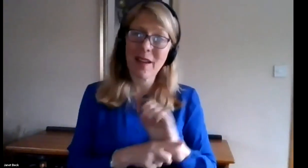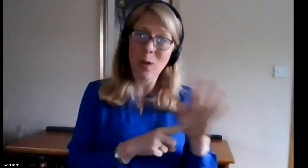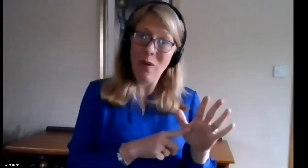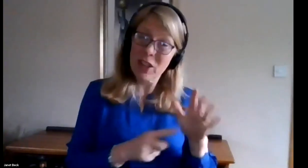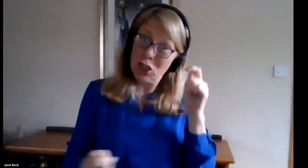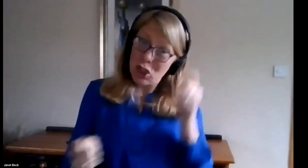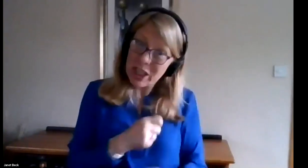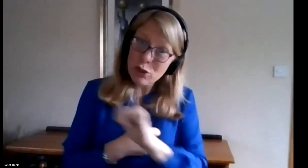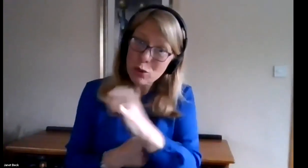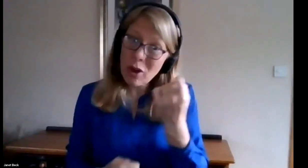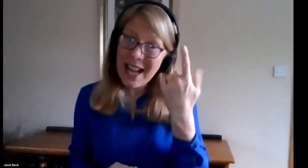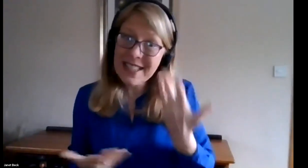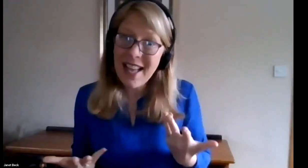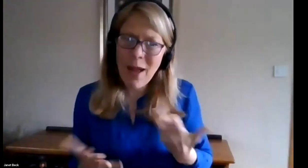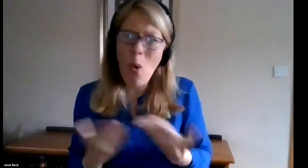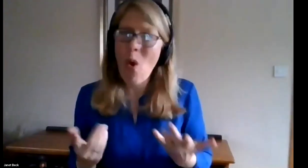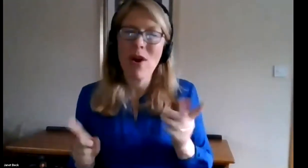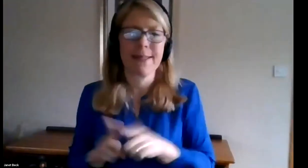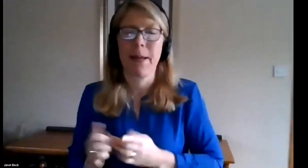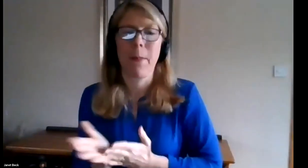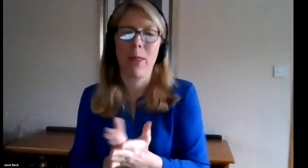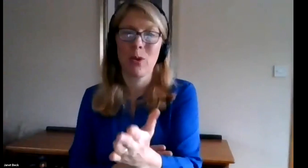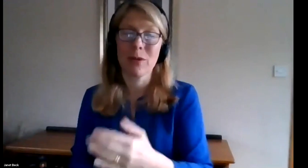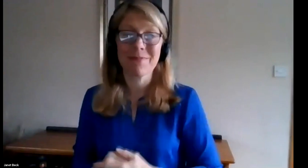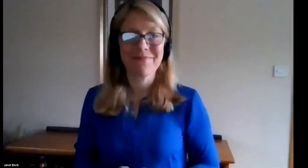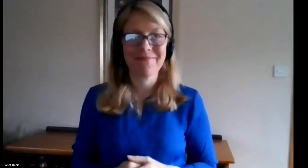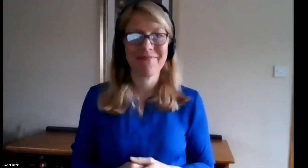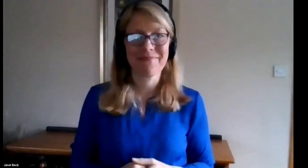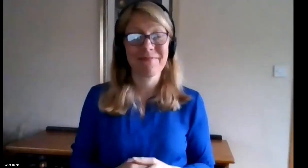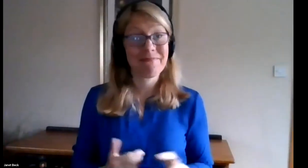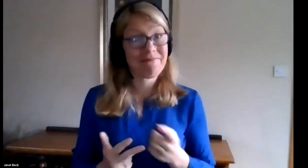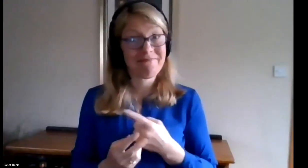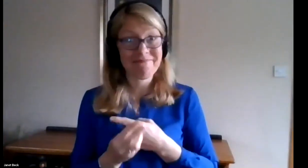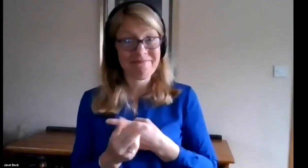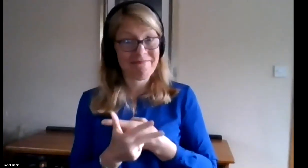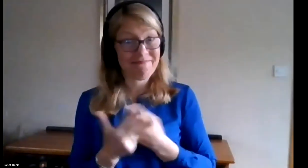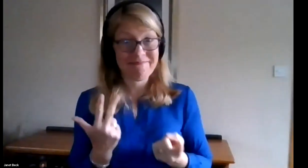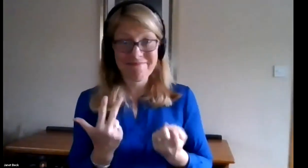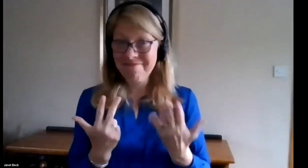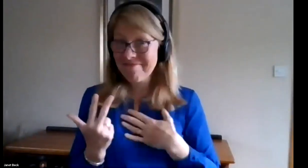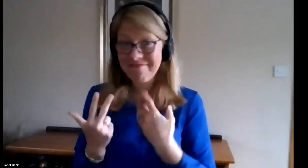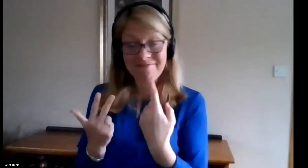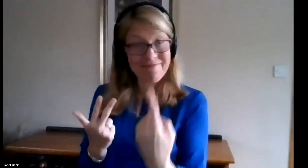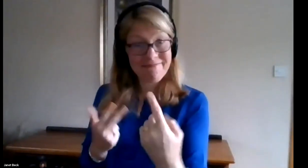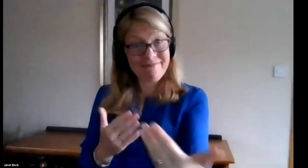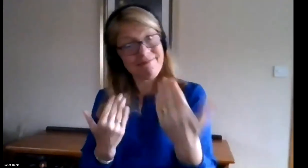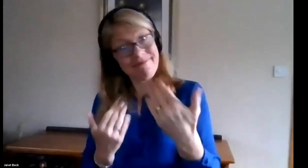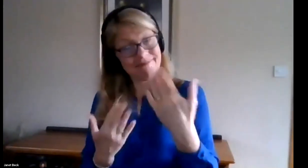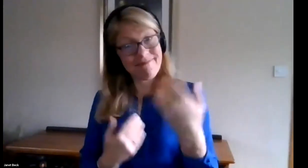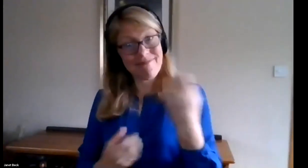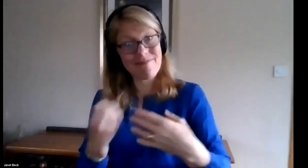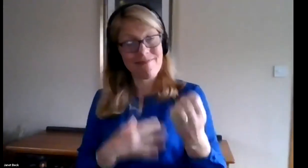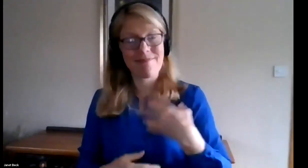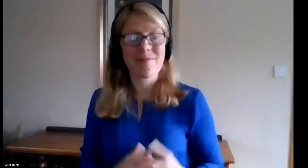these ideas? So Kelly, Tamana, Fiona, any one of you are welcome to the floor to share your